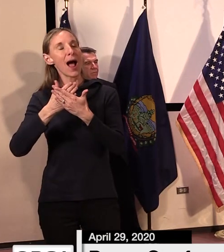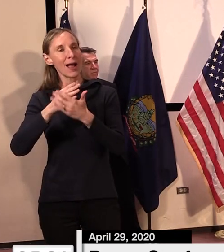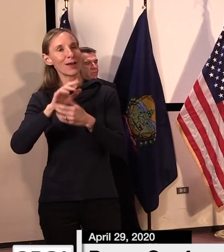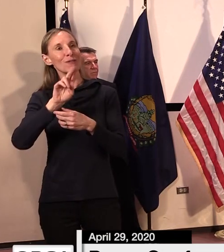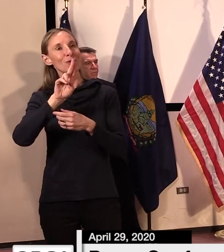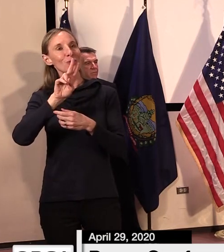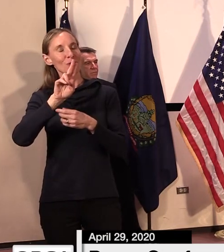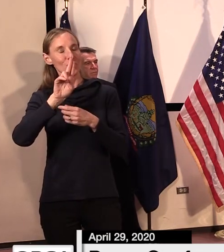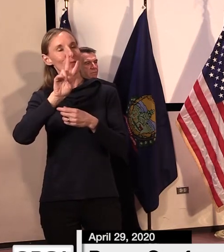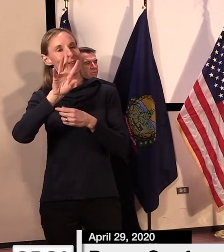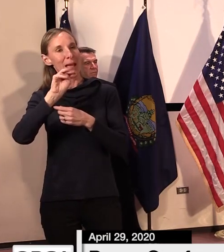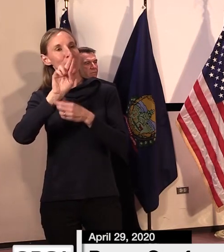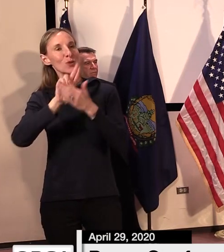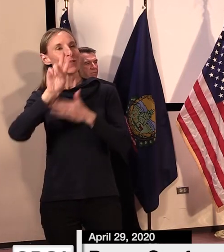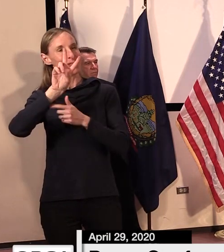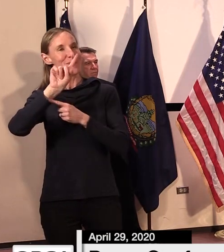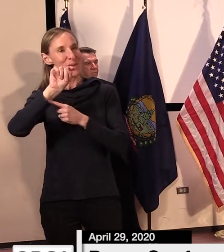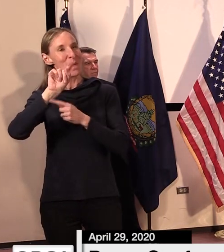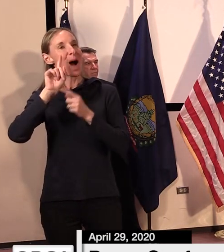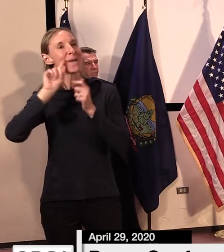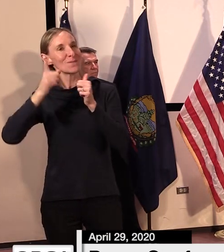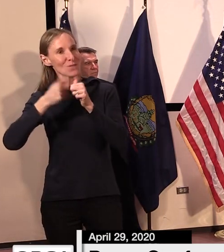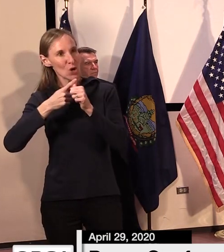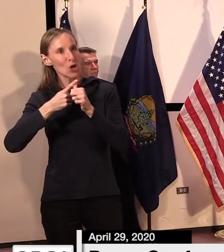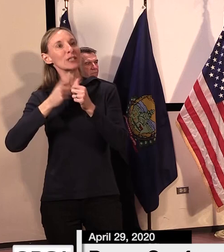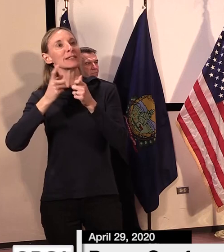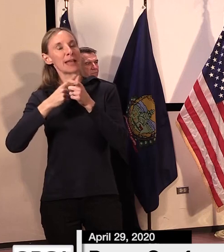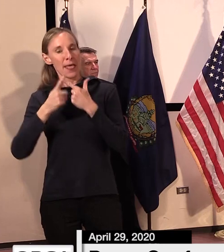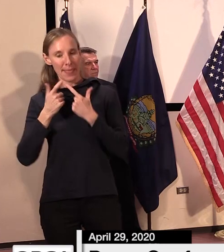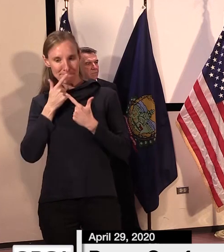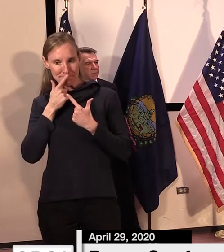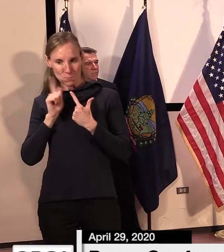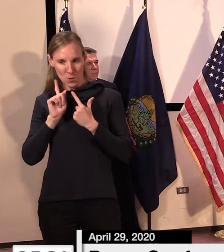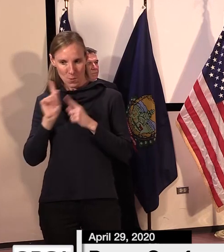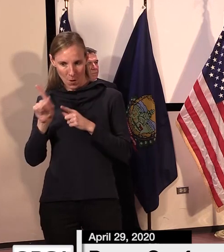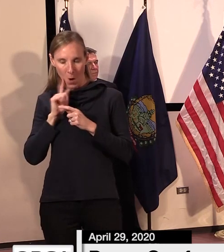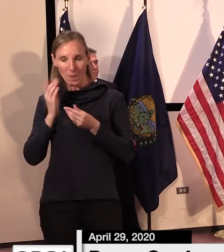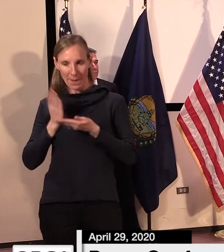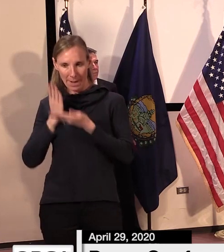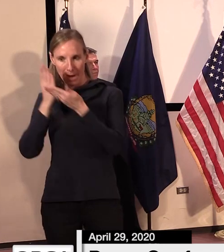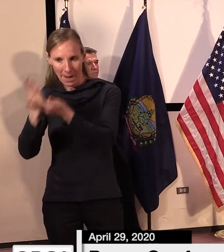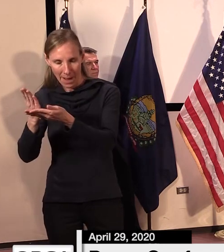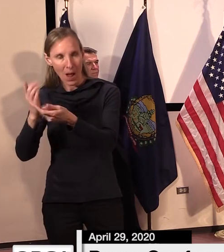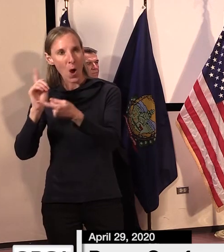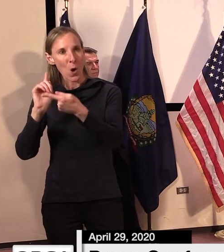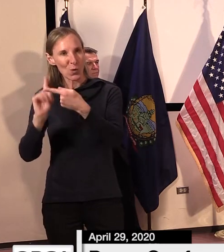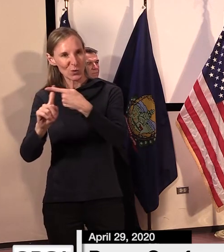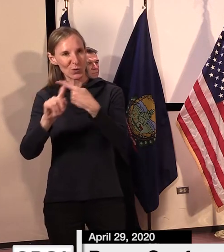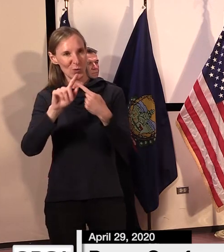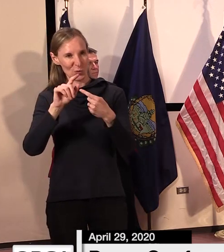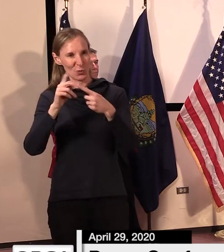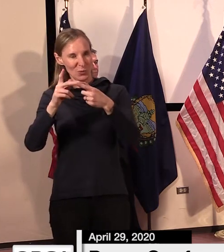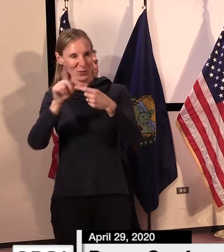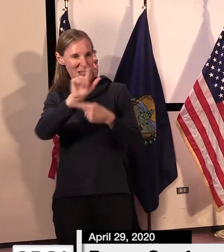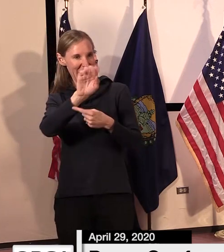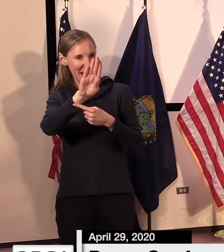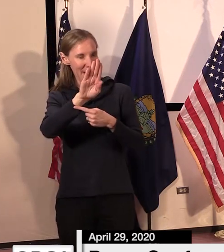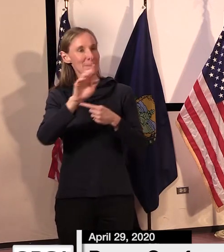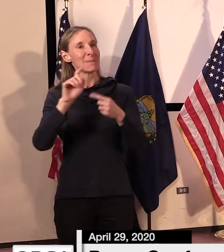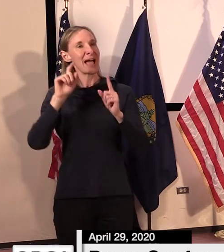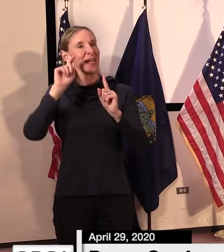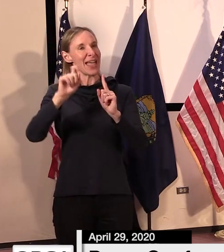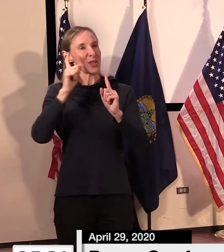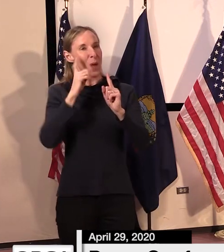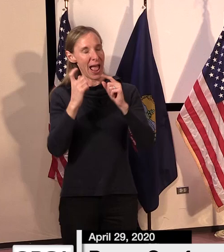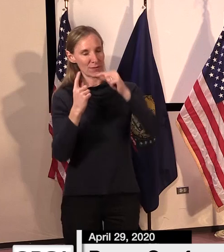gets to the laboratory it's going to be evaluated in. There you need what's called an extraction kit, because this is a